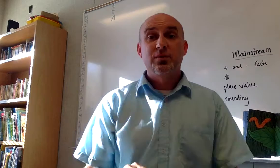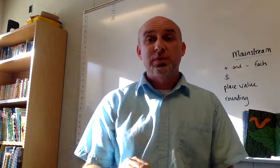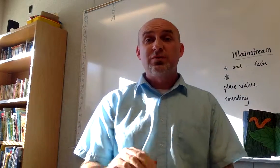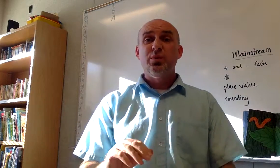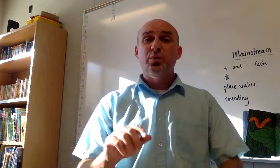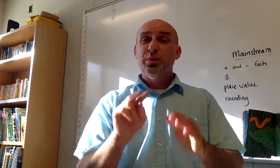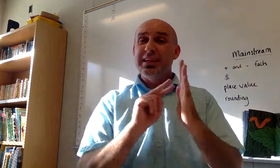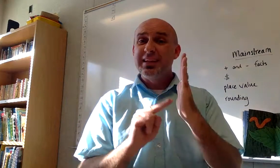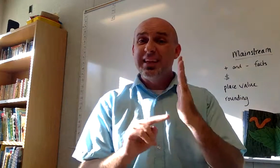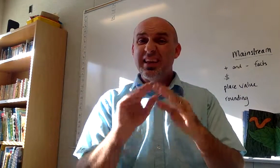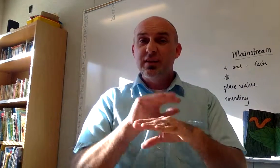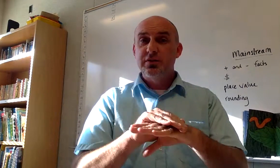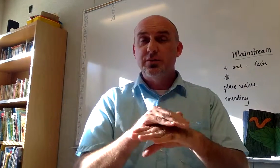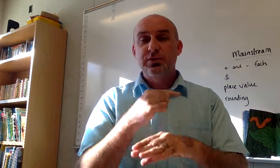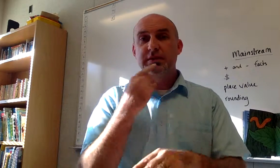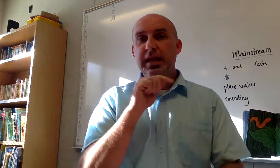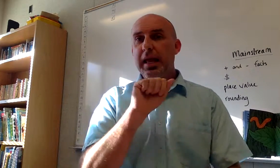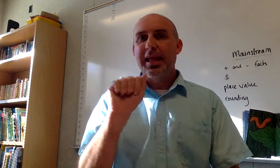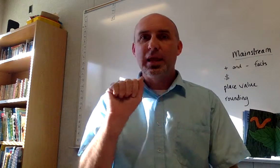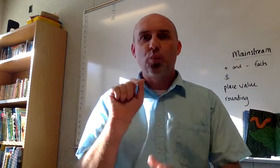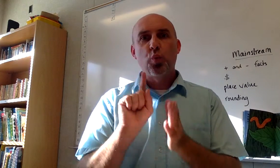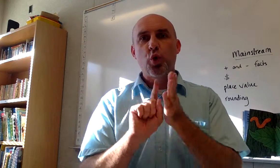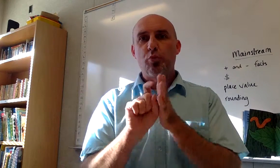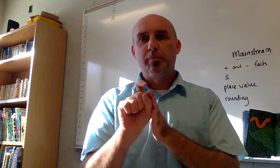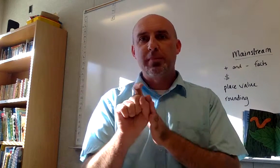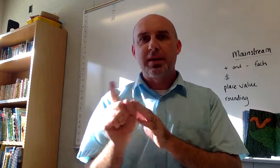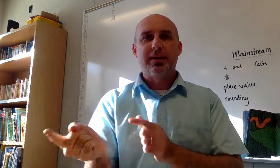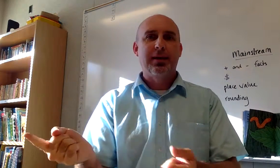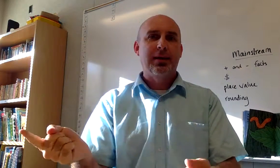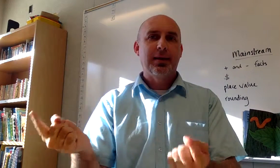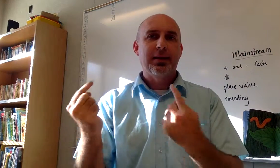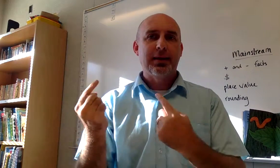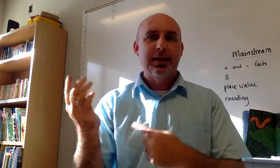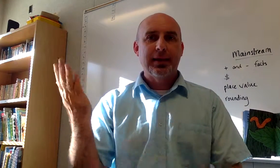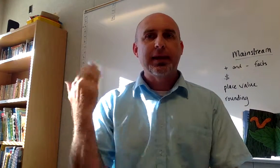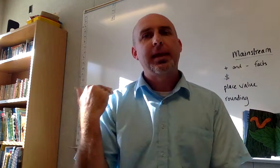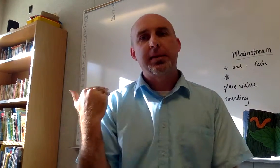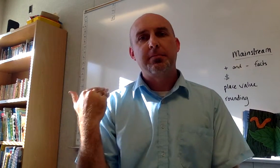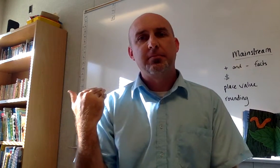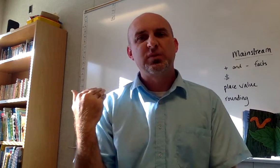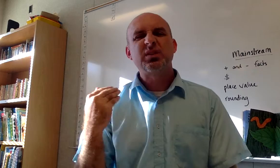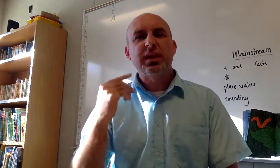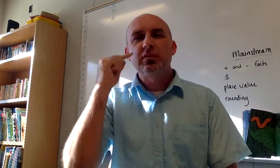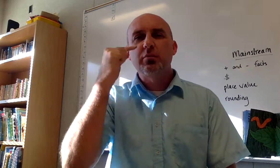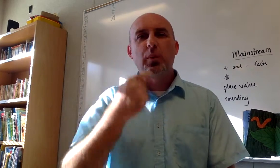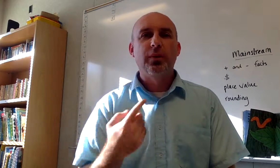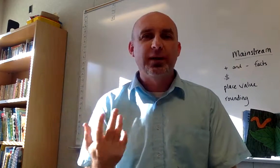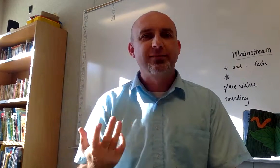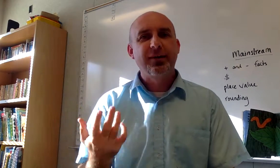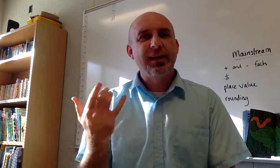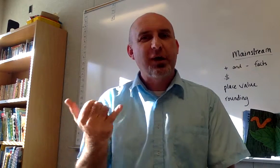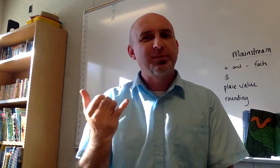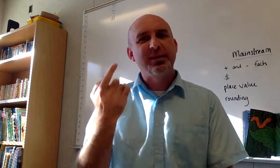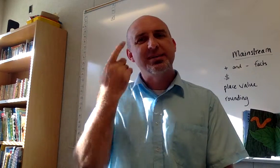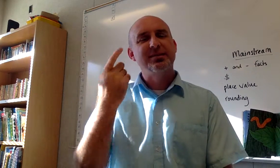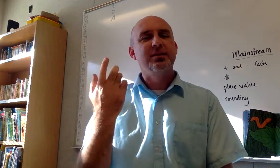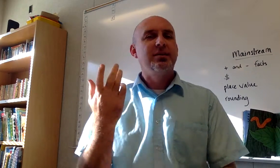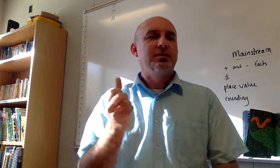So if you were reading the English, you would just say, a worm came, which is kind of boring right now because not